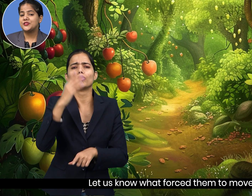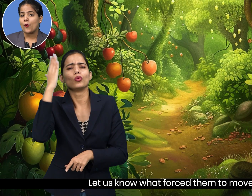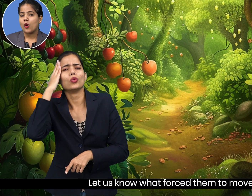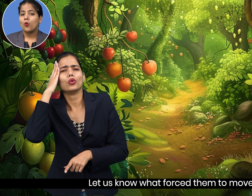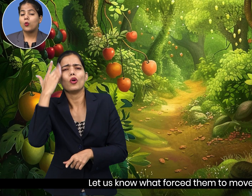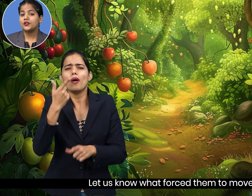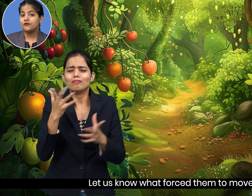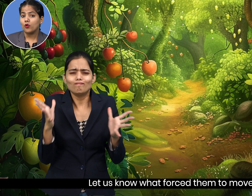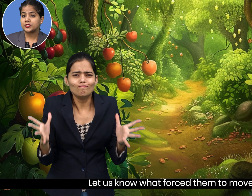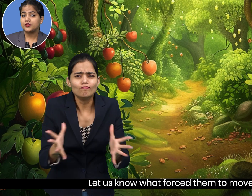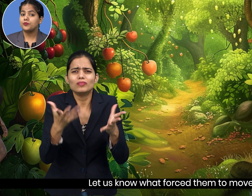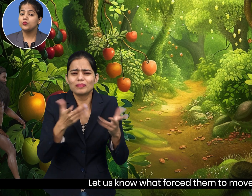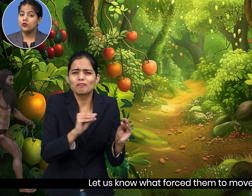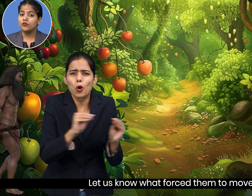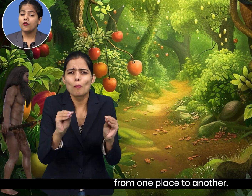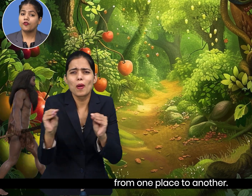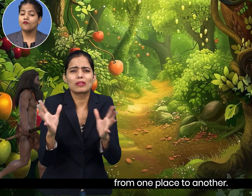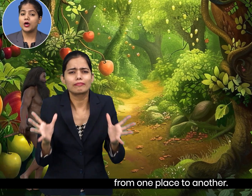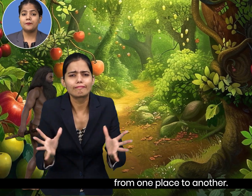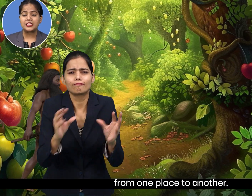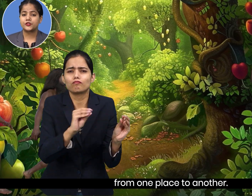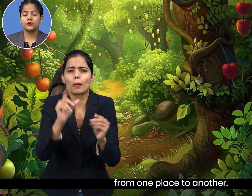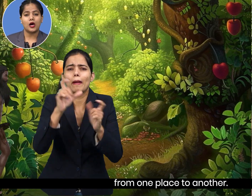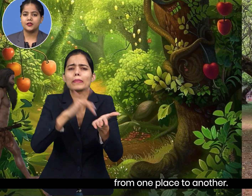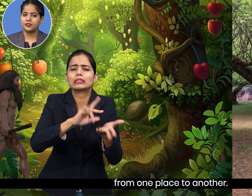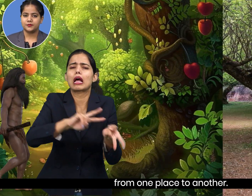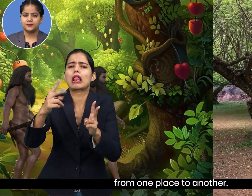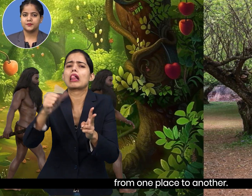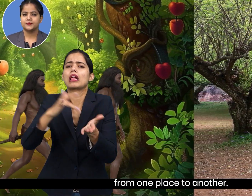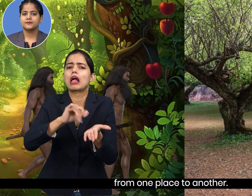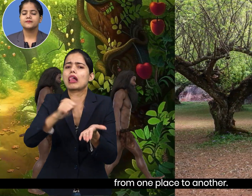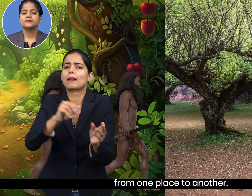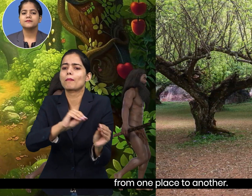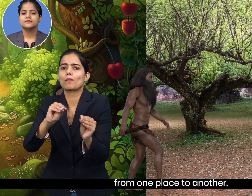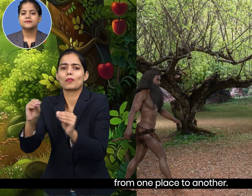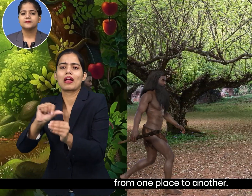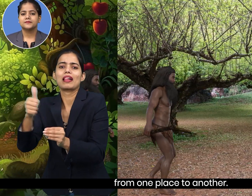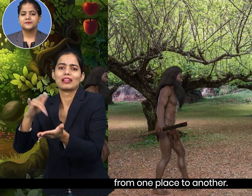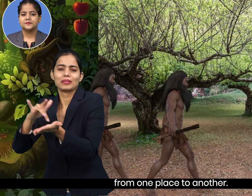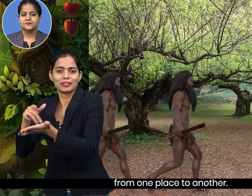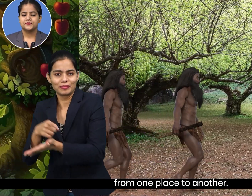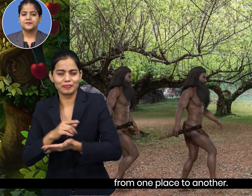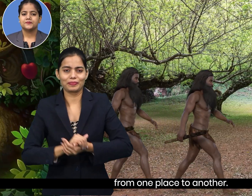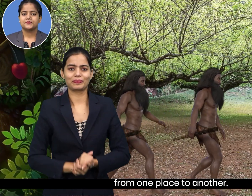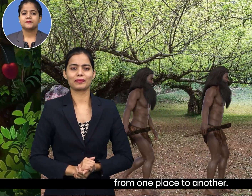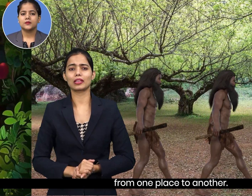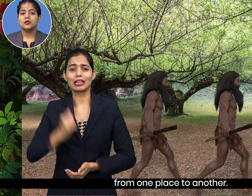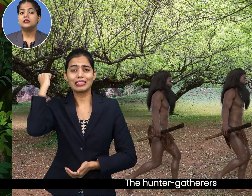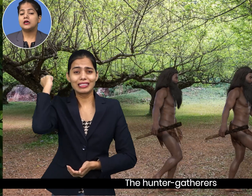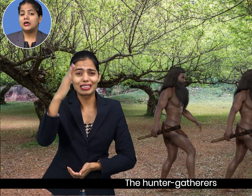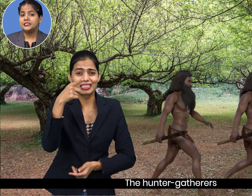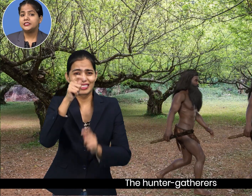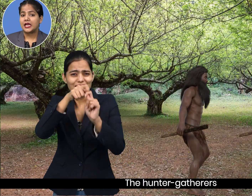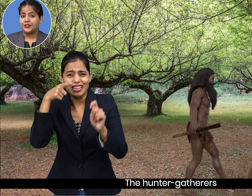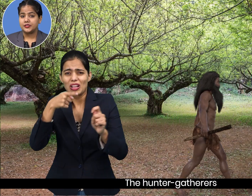Let us know what forced them to move from one place to another.